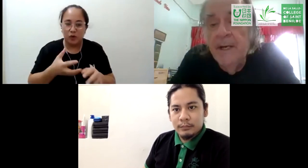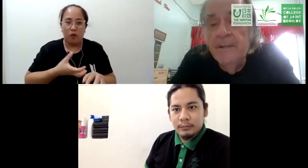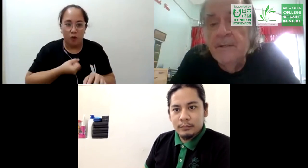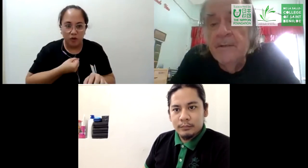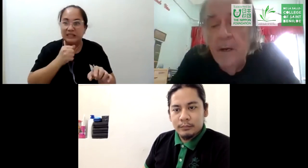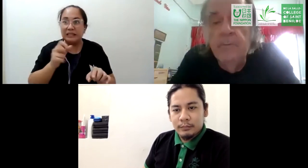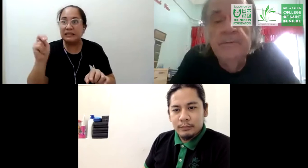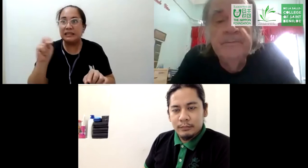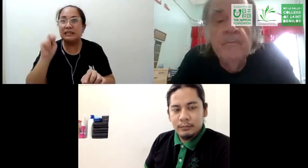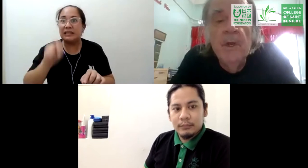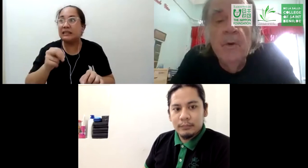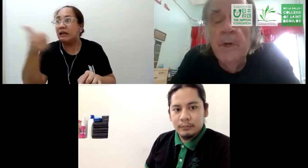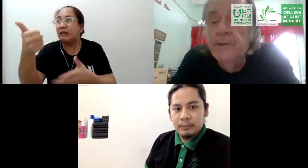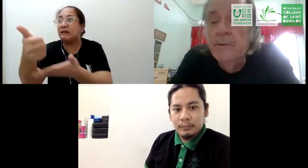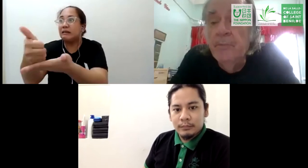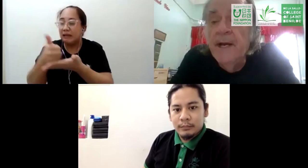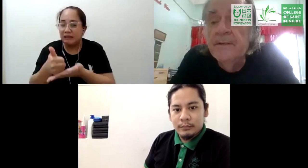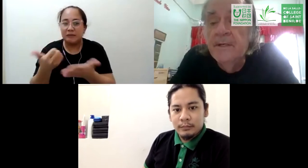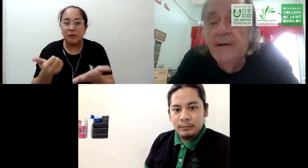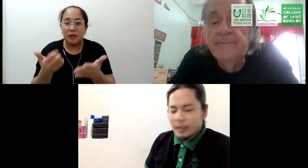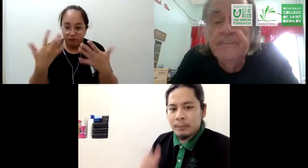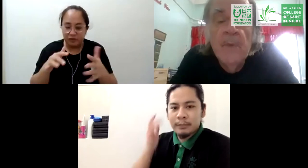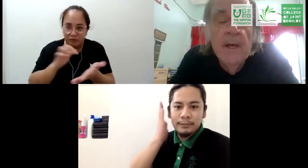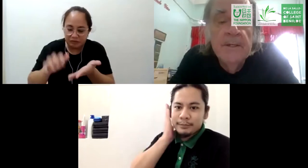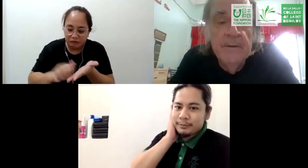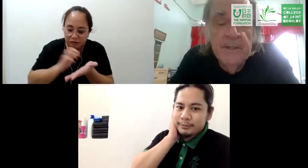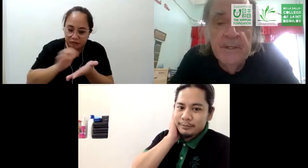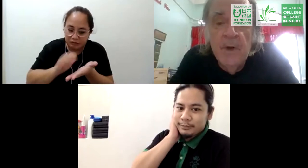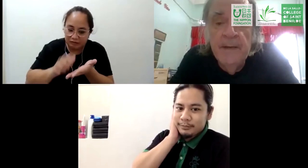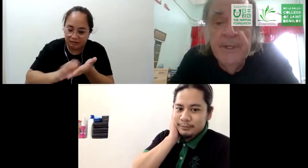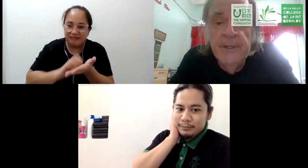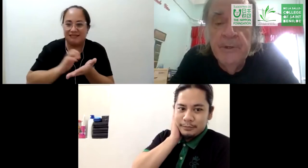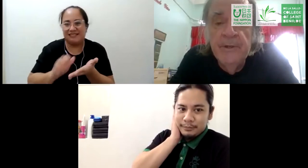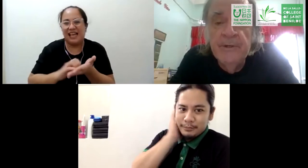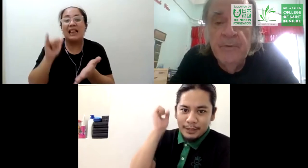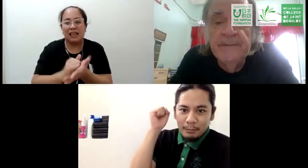anybody's help, once you practice enough. So this is why I'm teaching you this way.